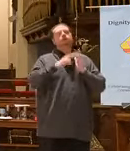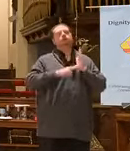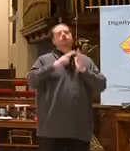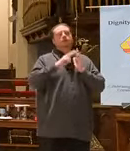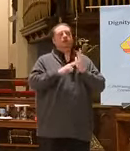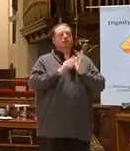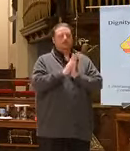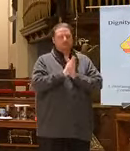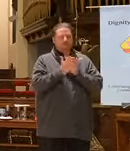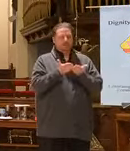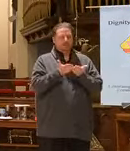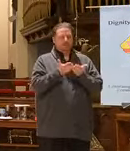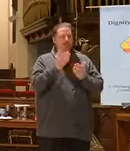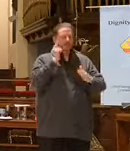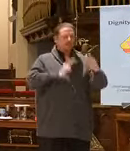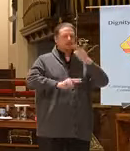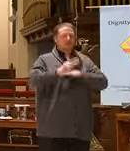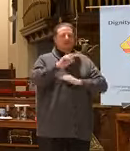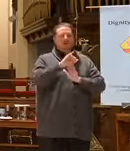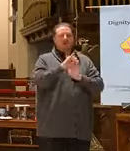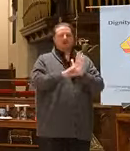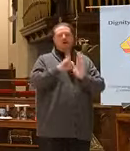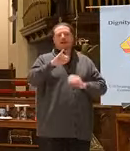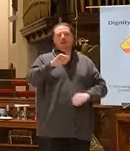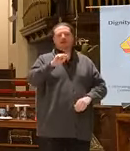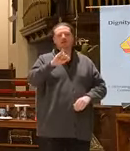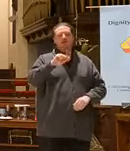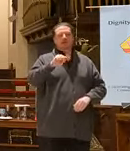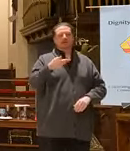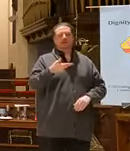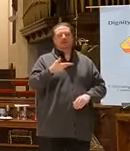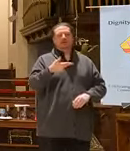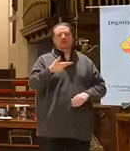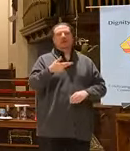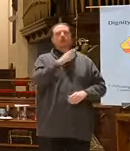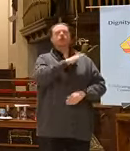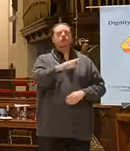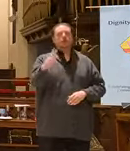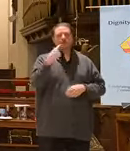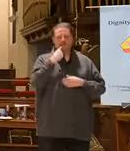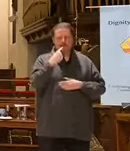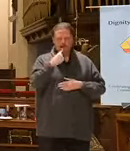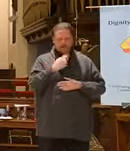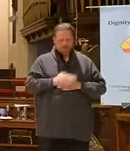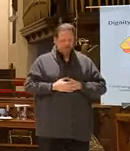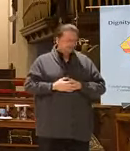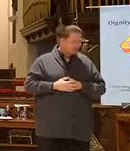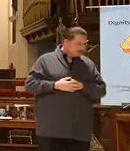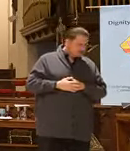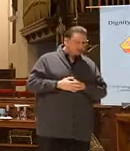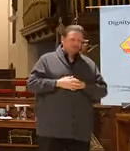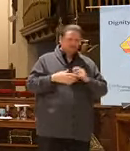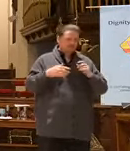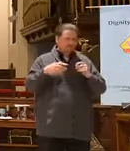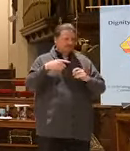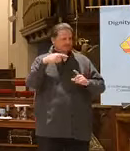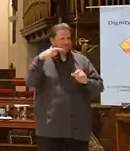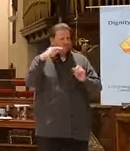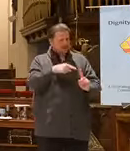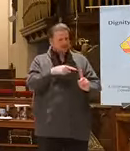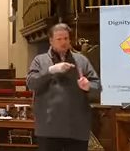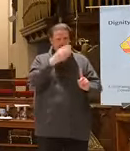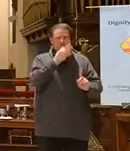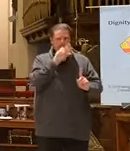Reading from the book of the prophet Isaiah. Thus says the Lord, is this not the fast that I